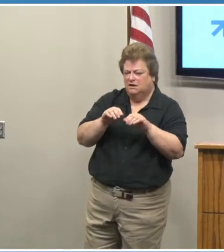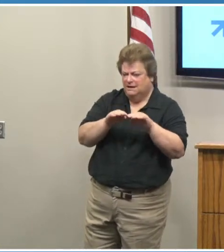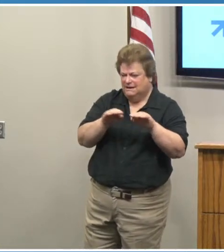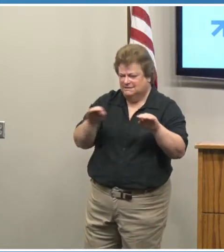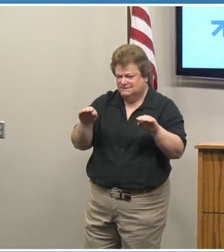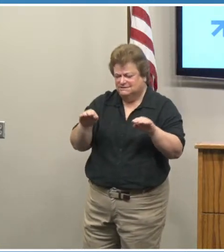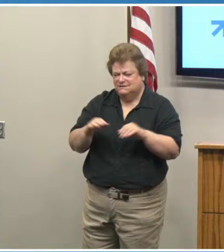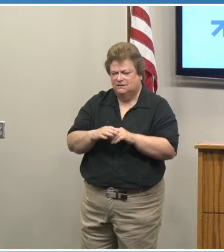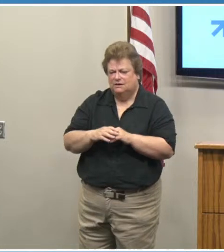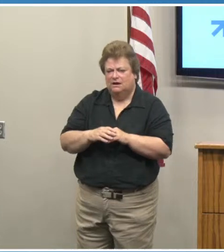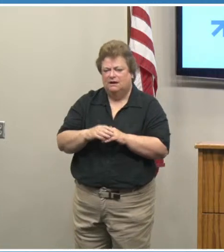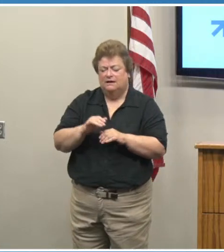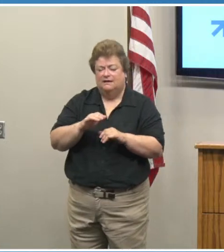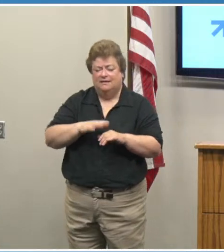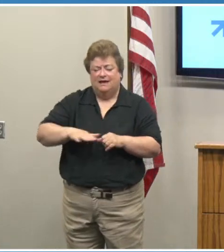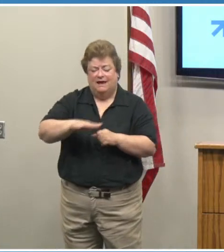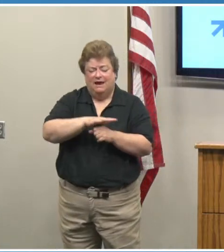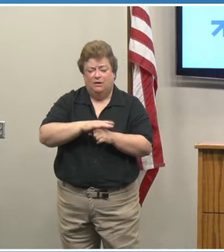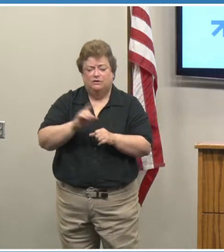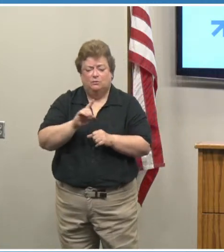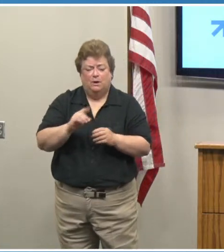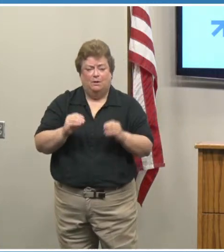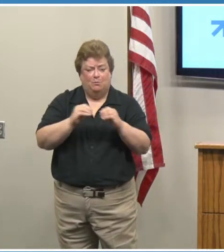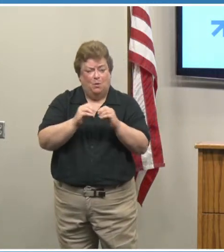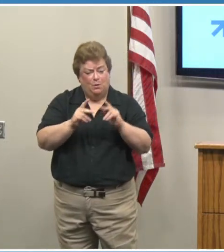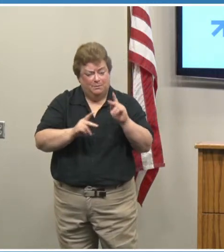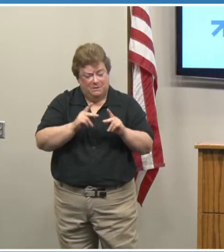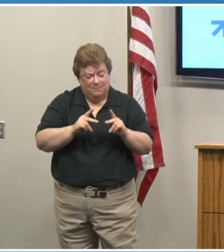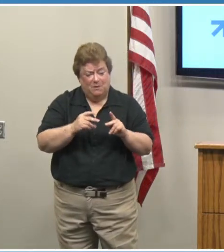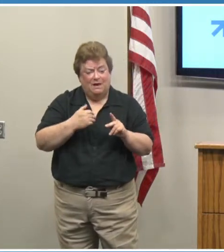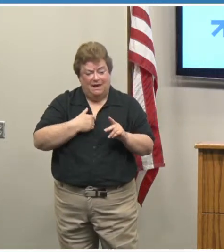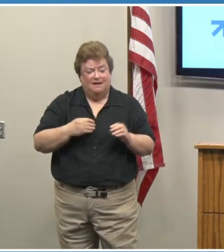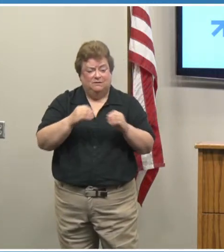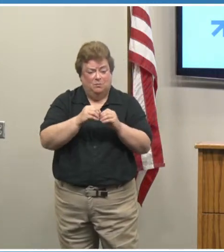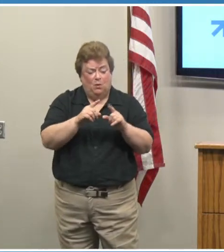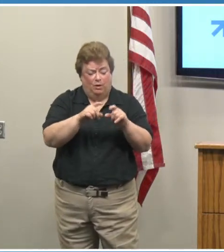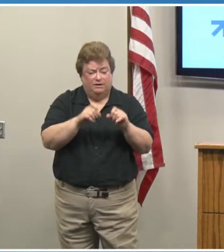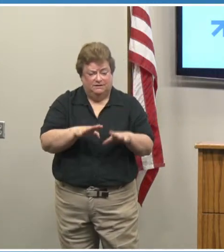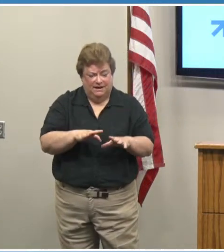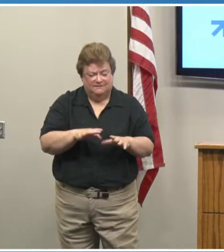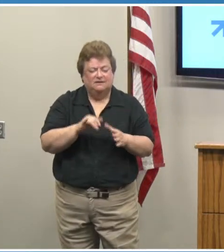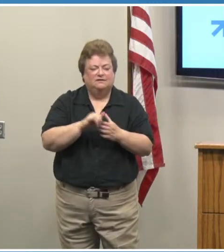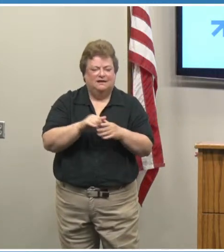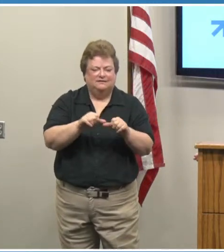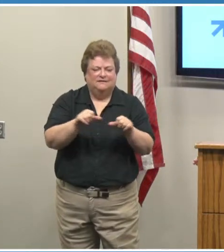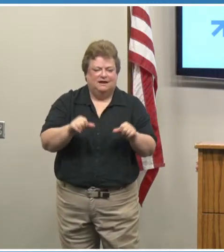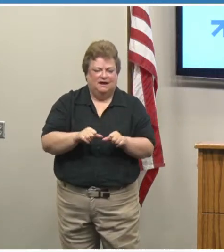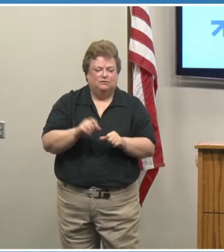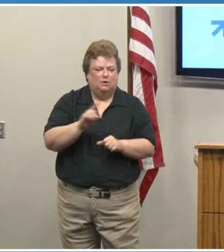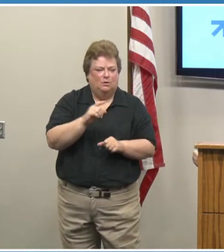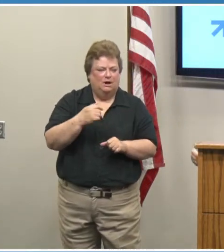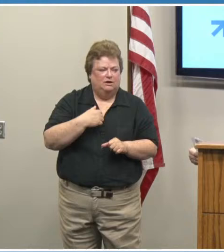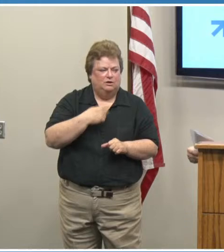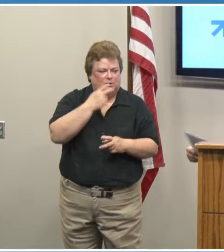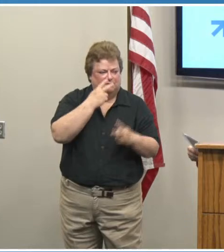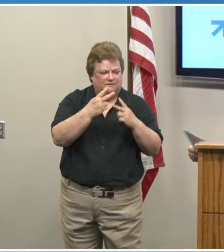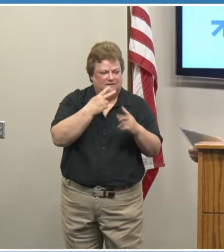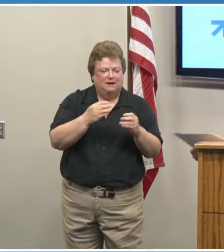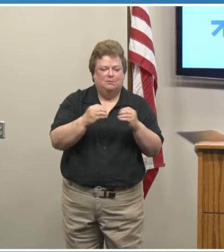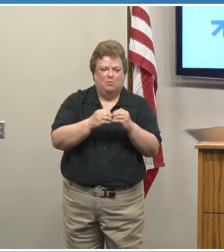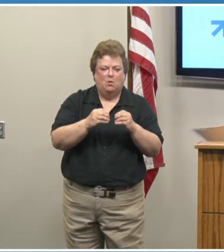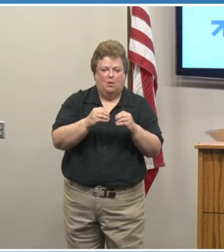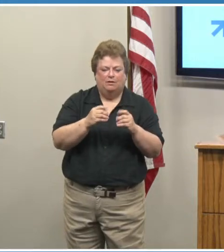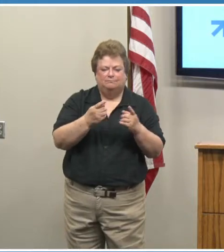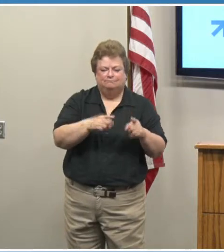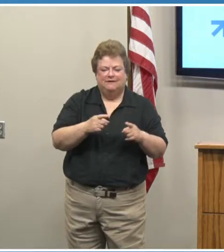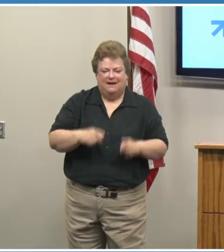areas where more people have been tested are also the areas where more cases have been detected.